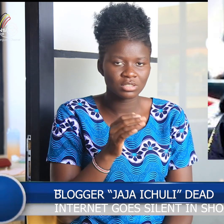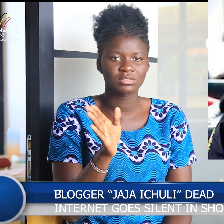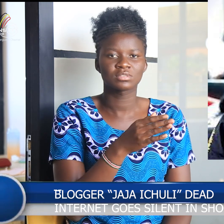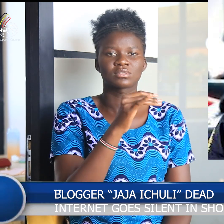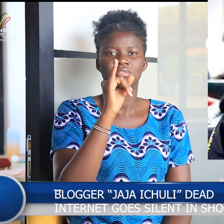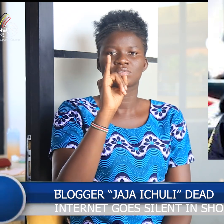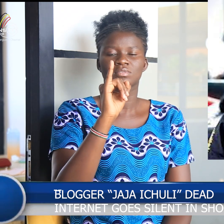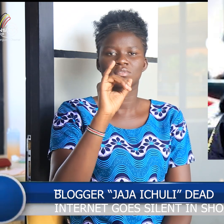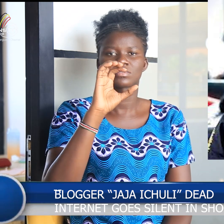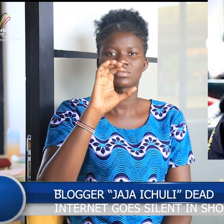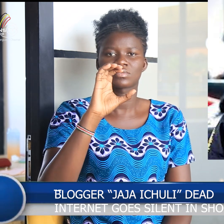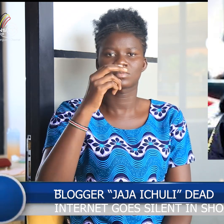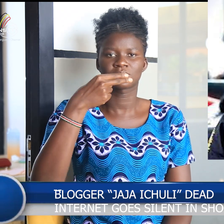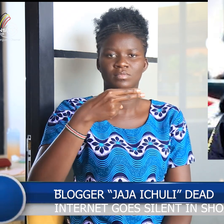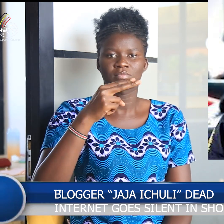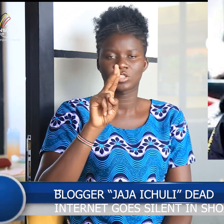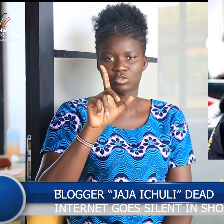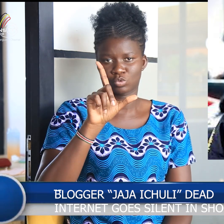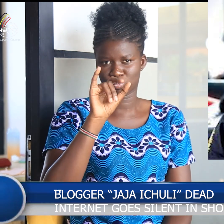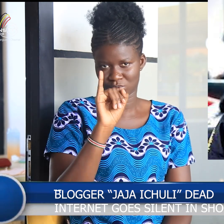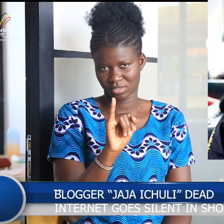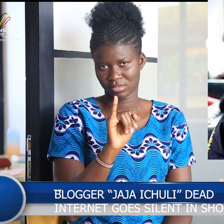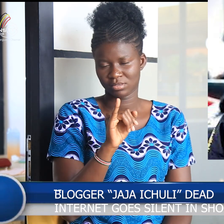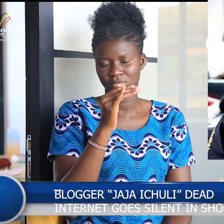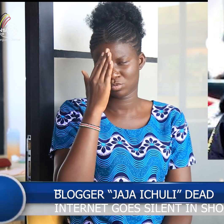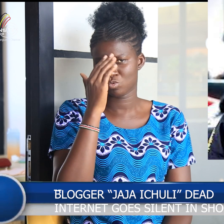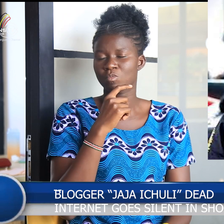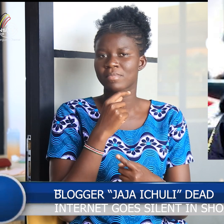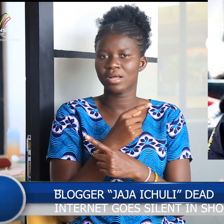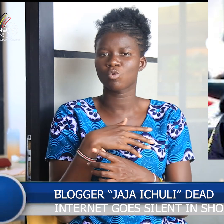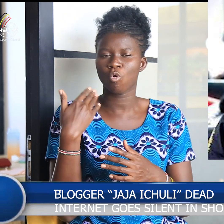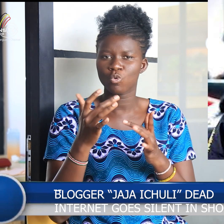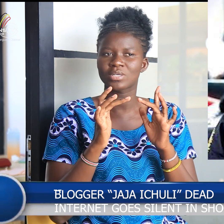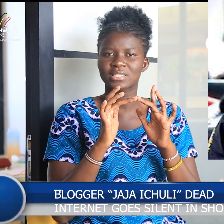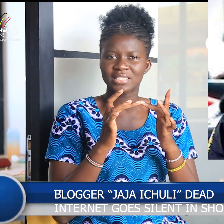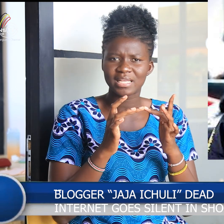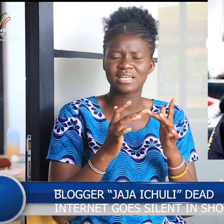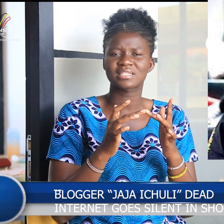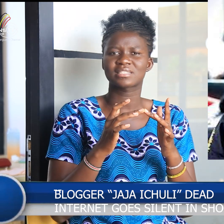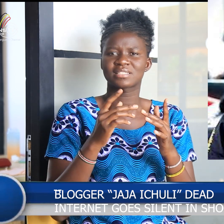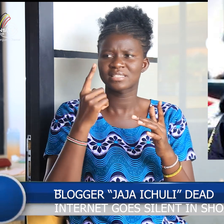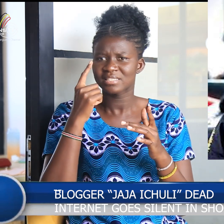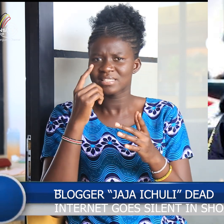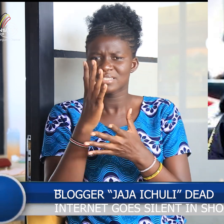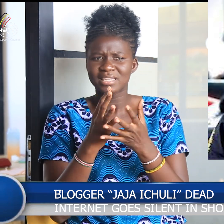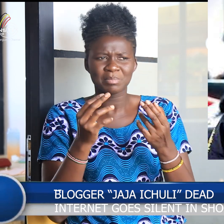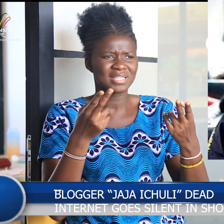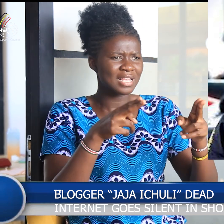Ibrahim, renowned as Alas called Jaja Ichuli. He used to do